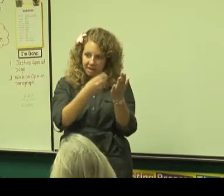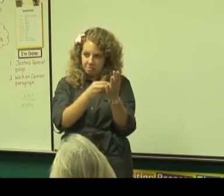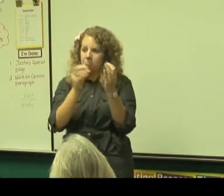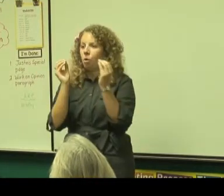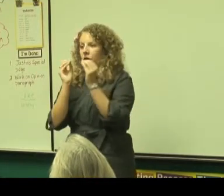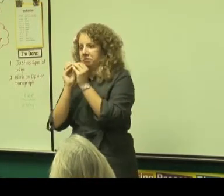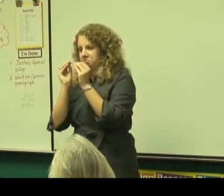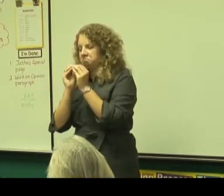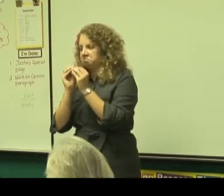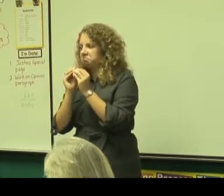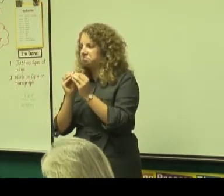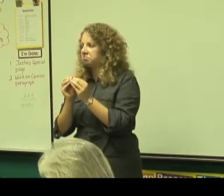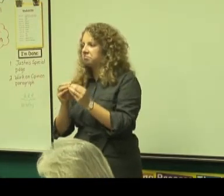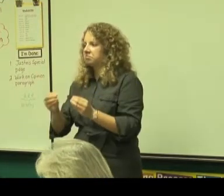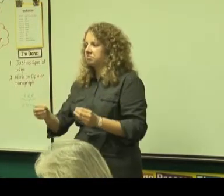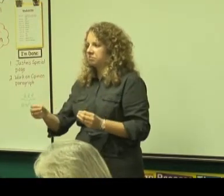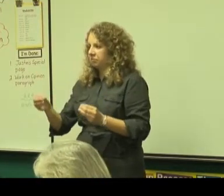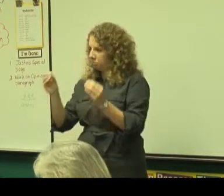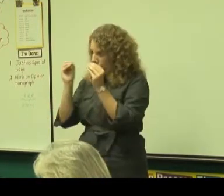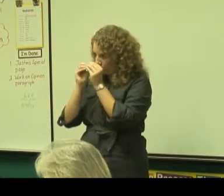money more. Okay, this is more. More.